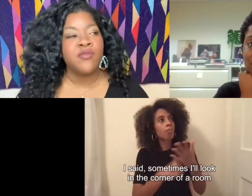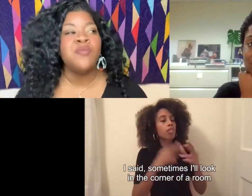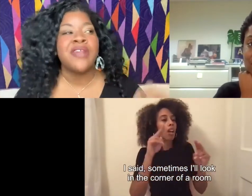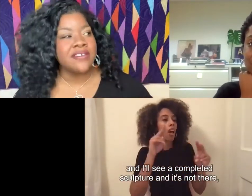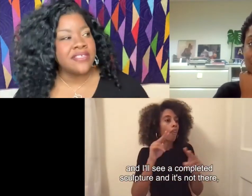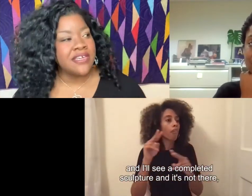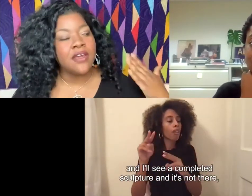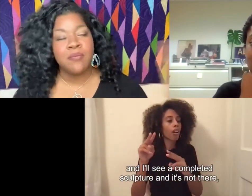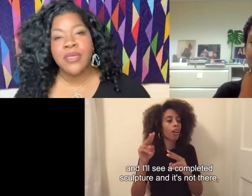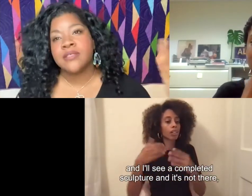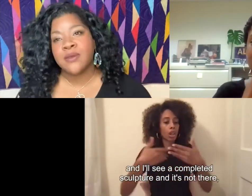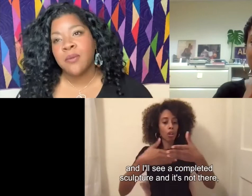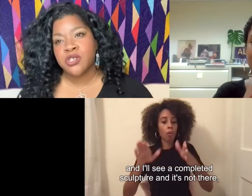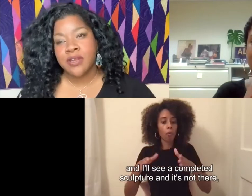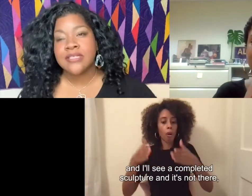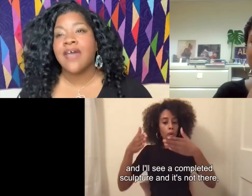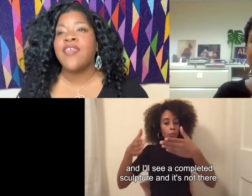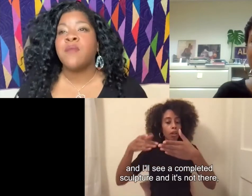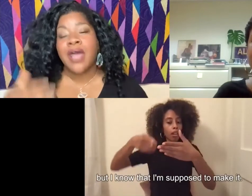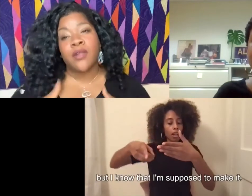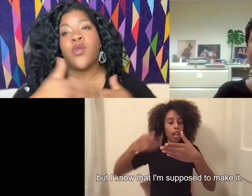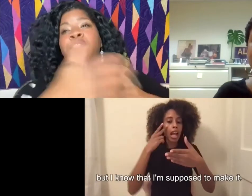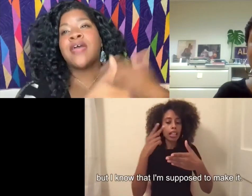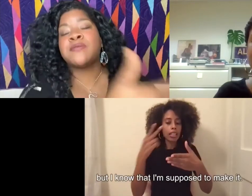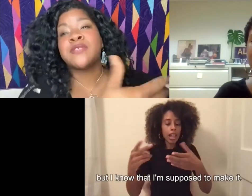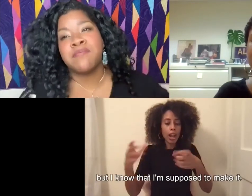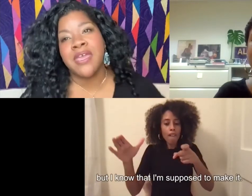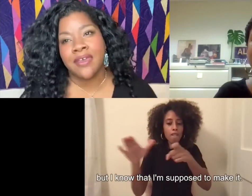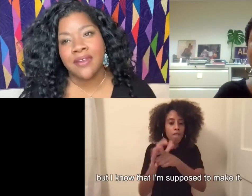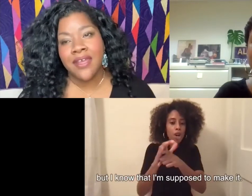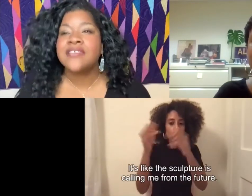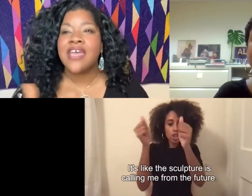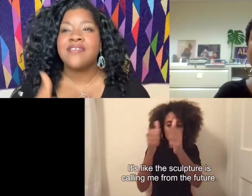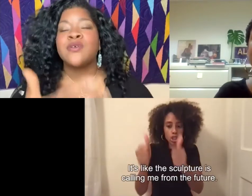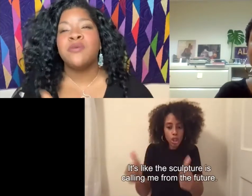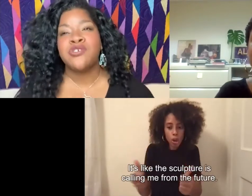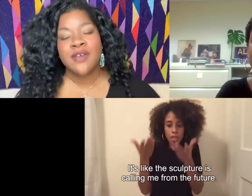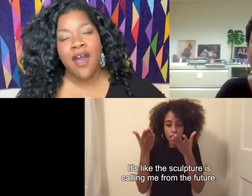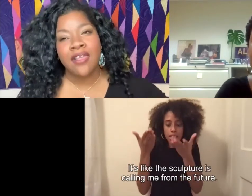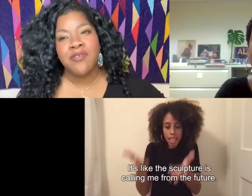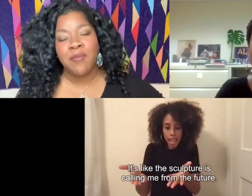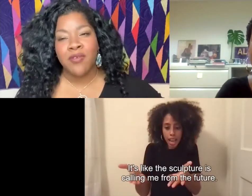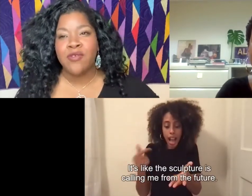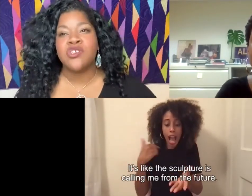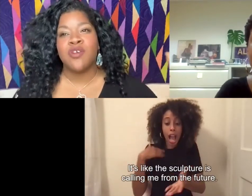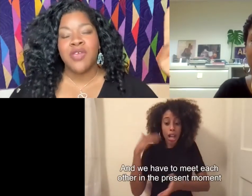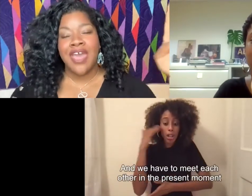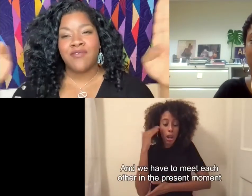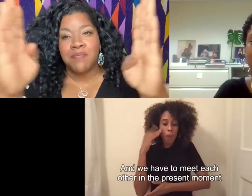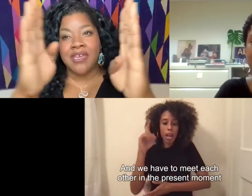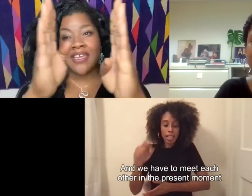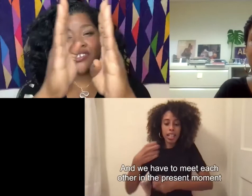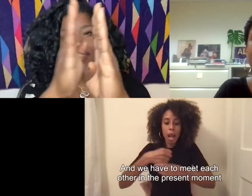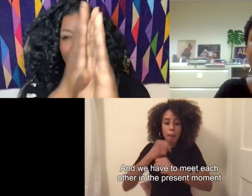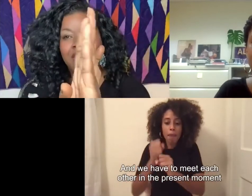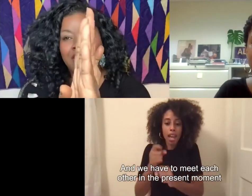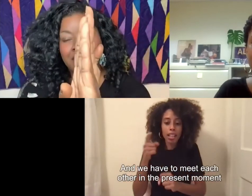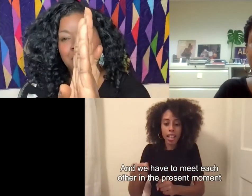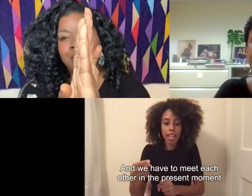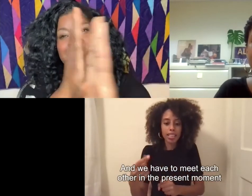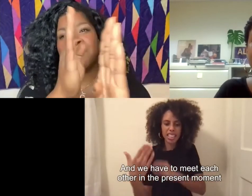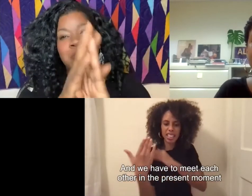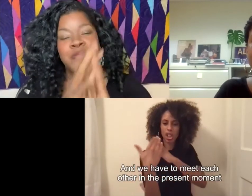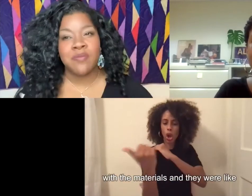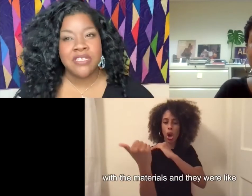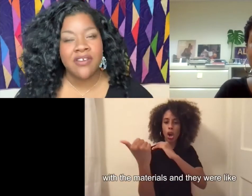corner of a room and I'll see a completed sculpture and it's not there, but I'll know that I'm supposed to make it. It's like the sculpture is calling me from the future and we have to meet each other in